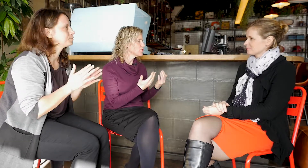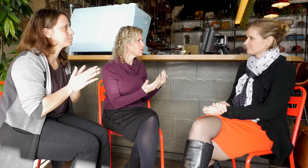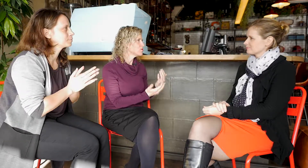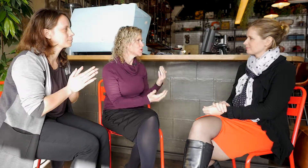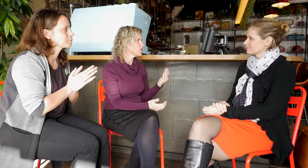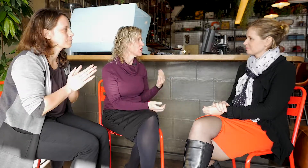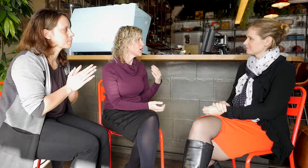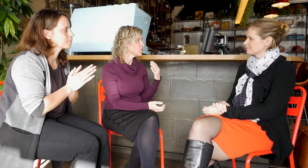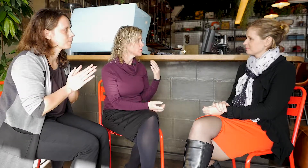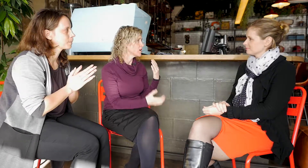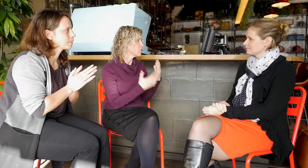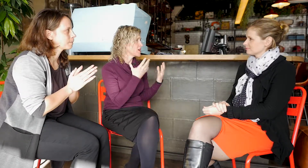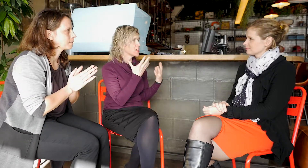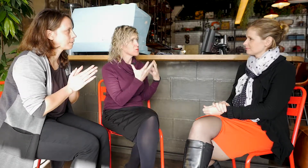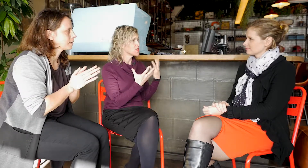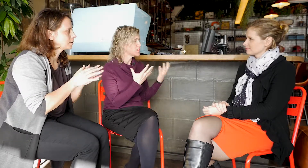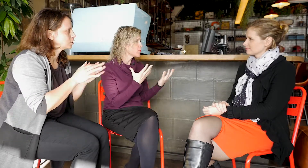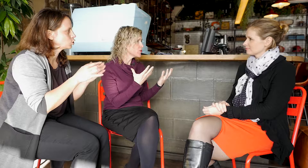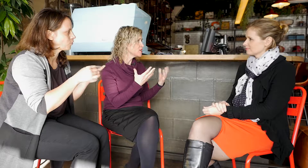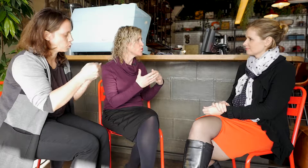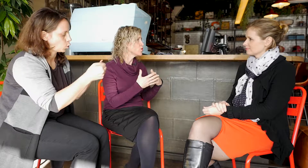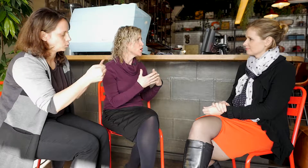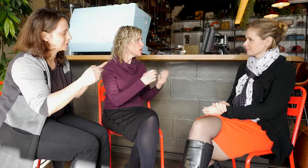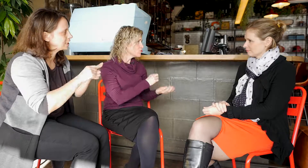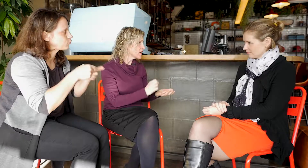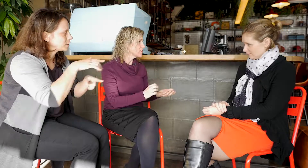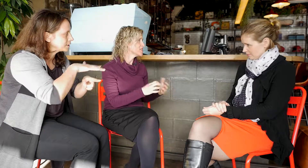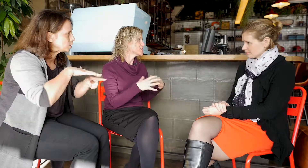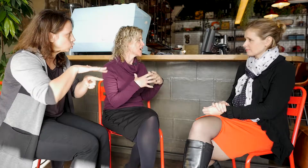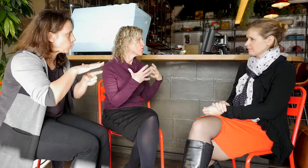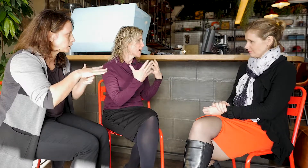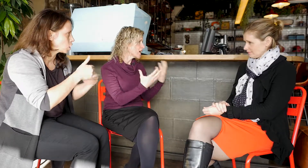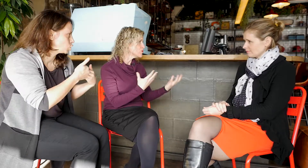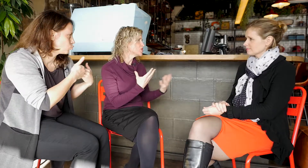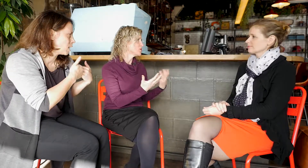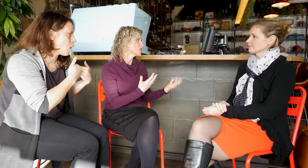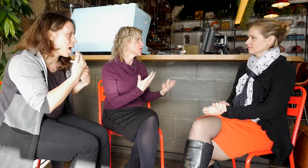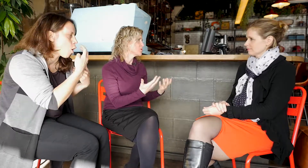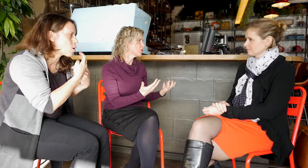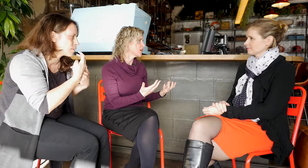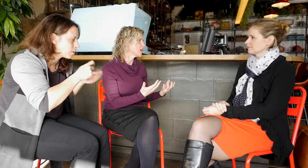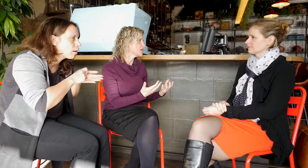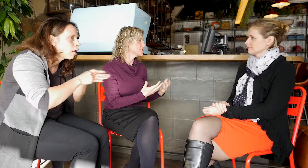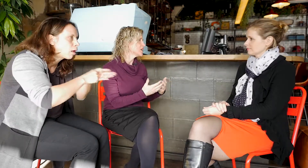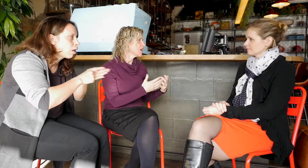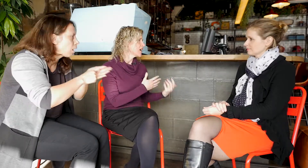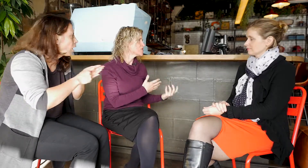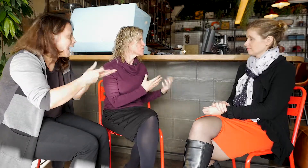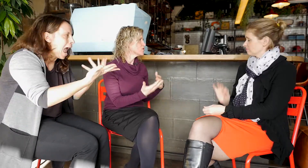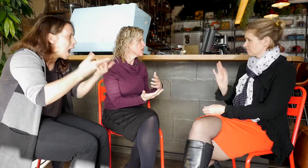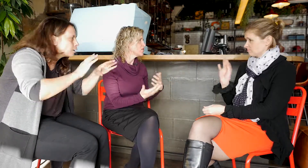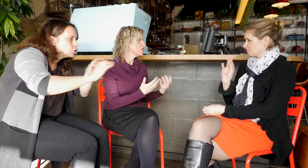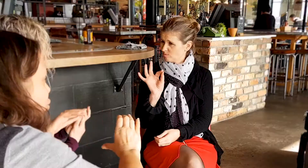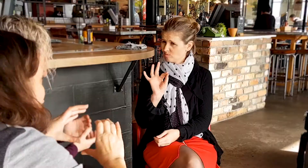you just relying on being able to lip read or write things down, or how did you actually communicate at school and at university?